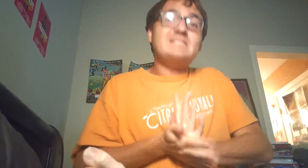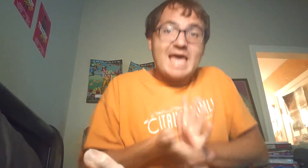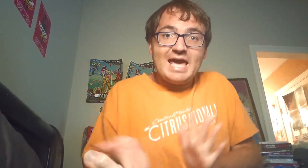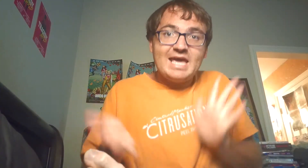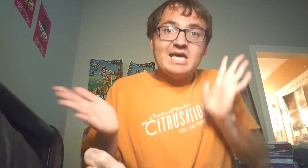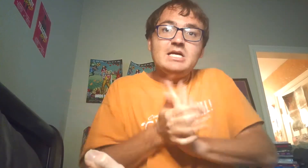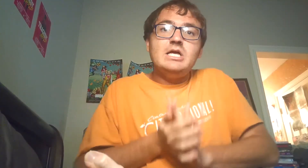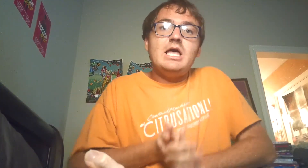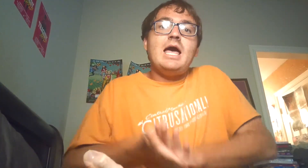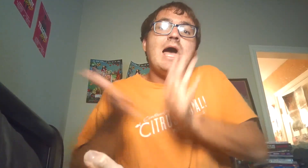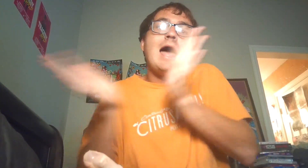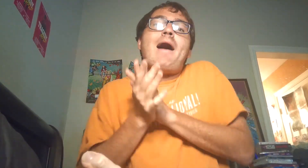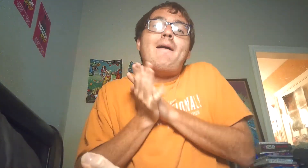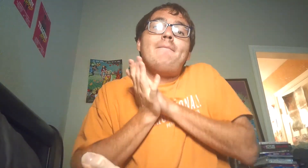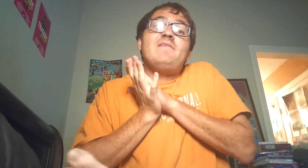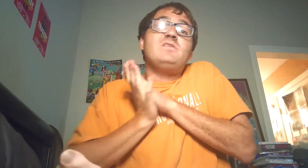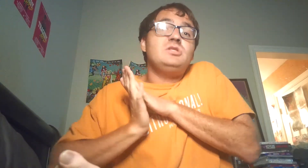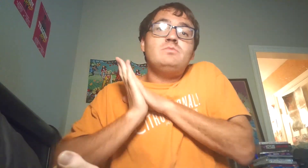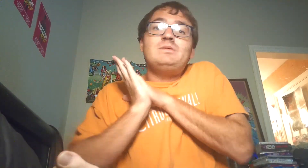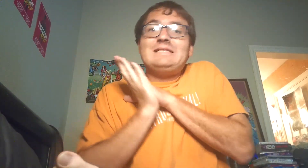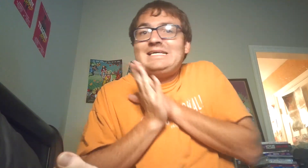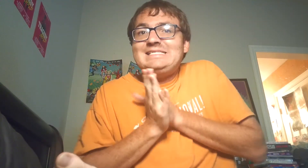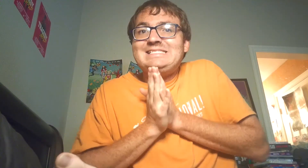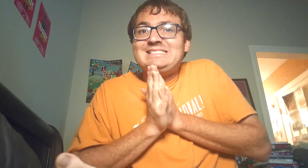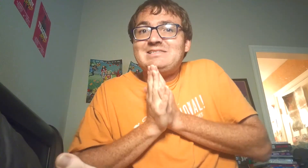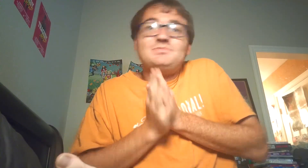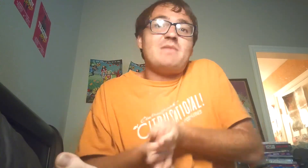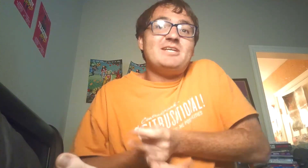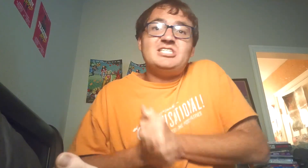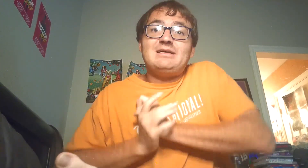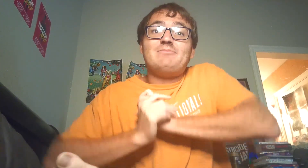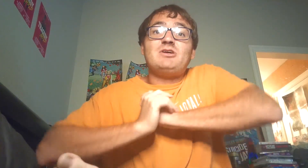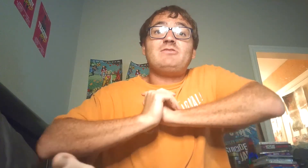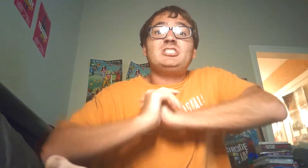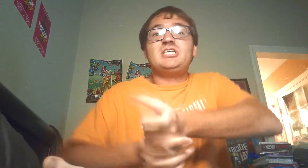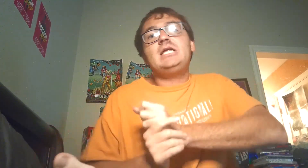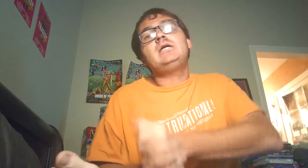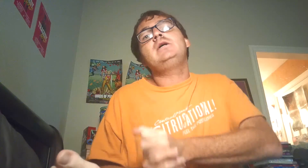say. If you're new, please subscribe to my channel. I'm trying to grow this channel.